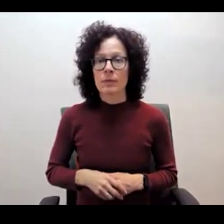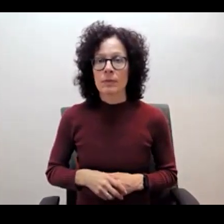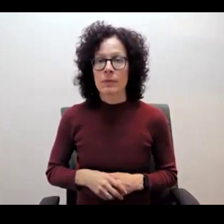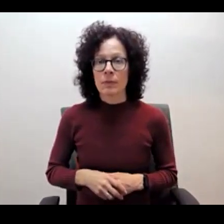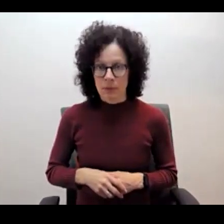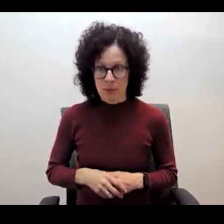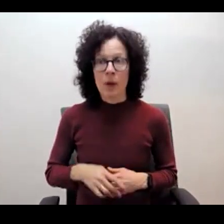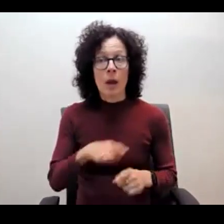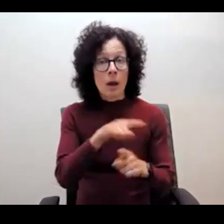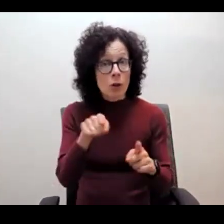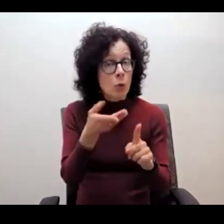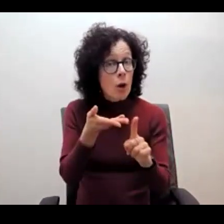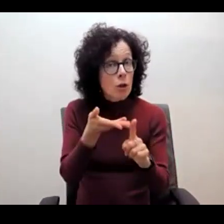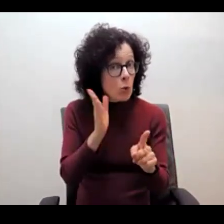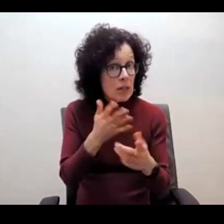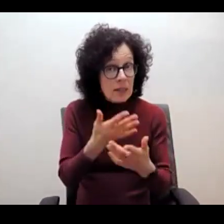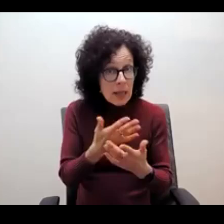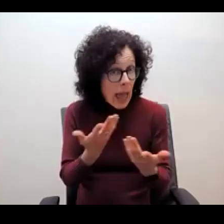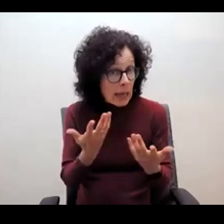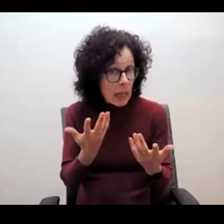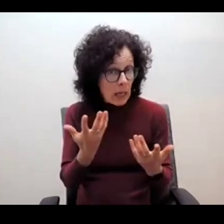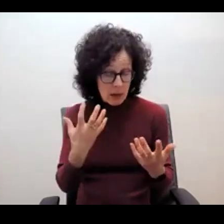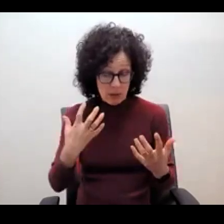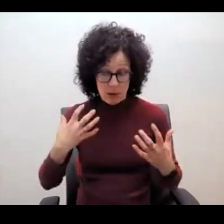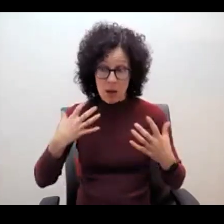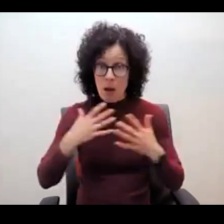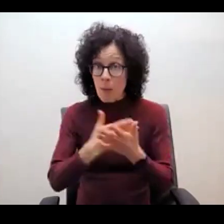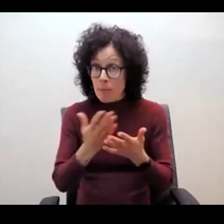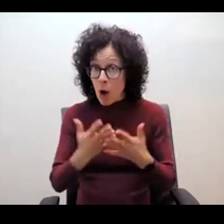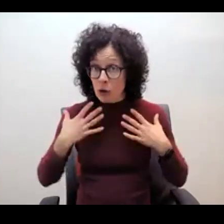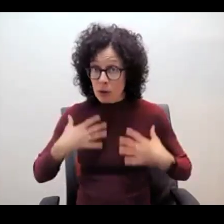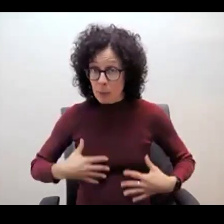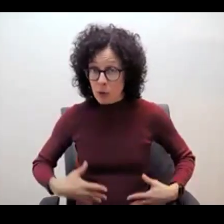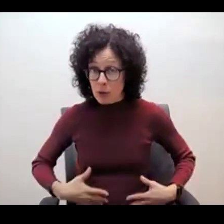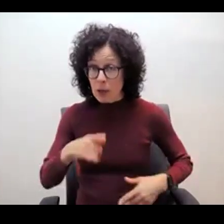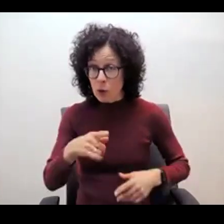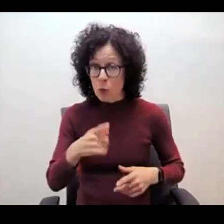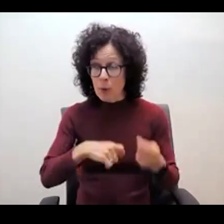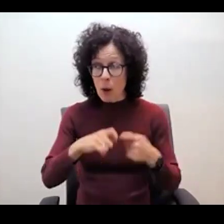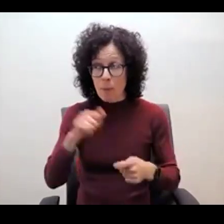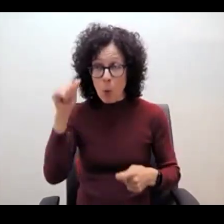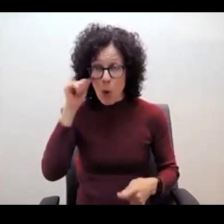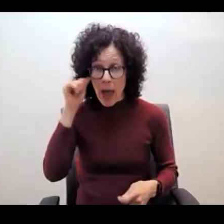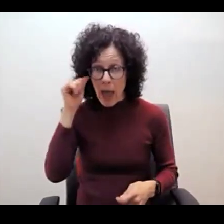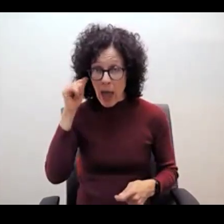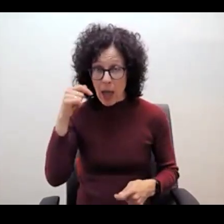Notice if you have any areas of your body that you're specifically aware of.